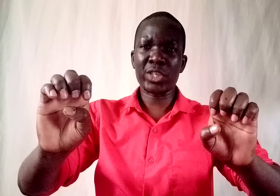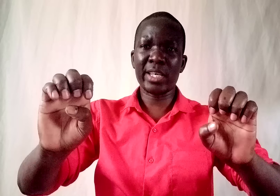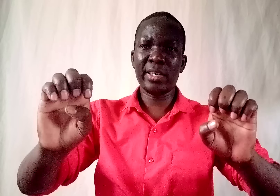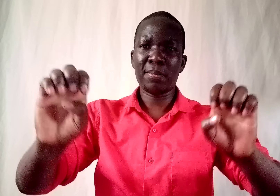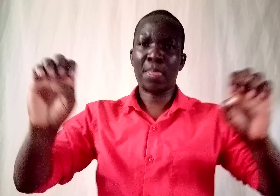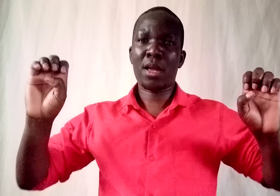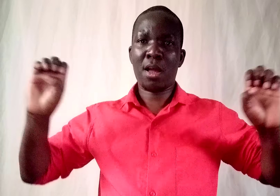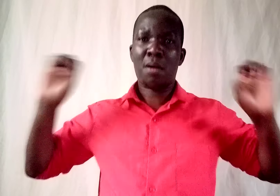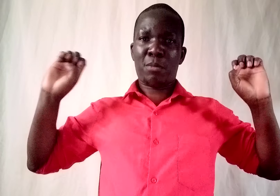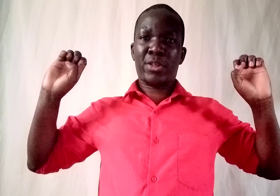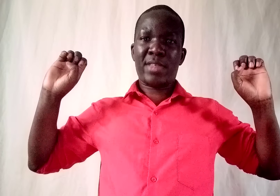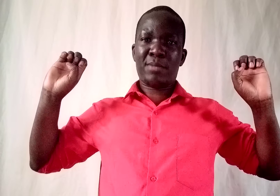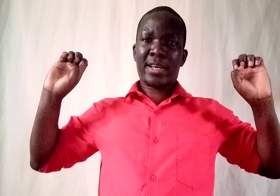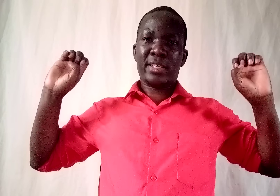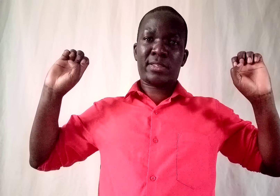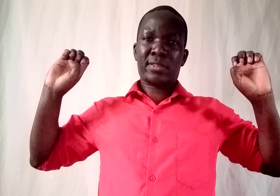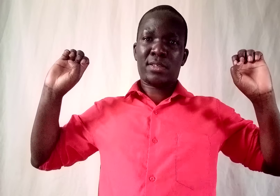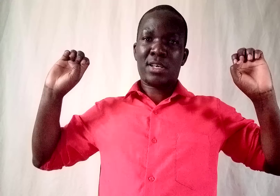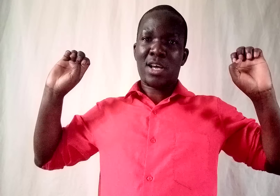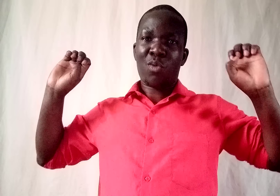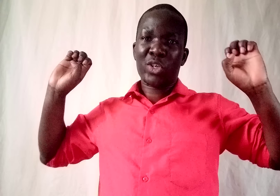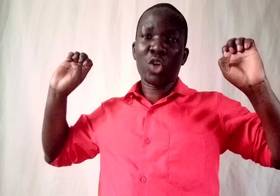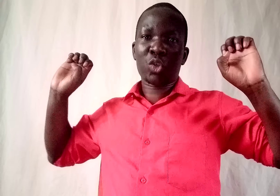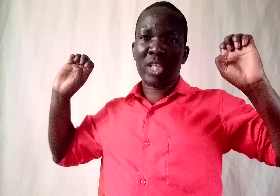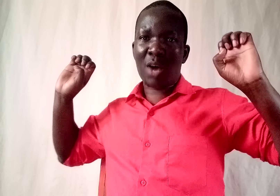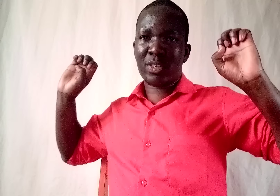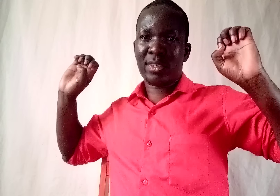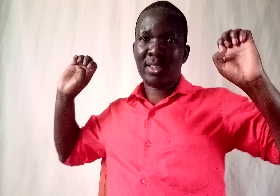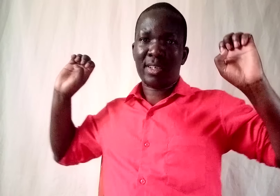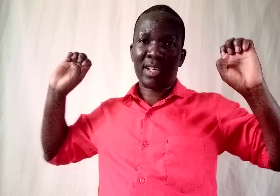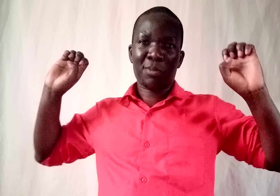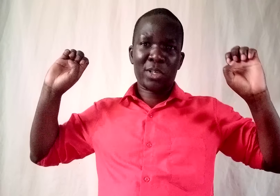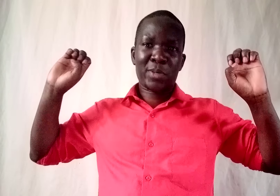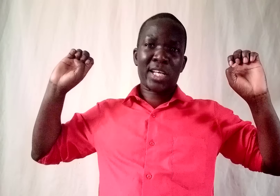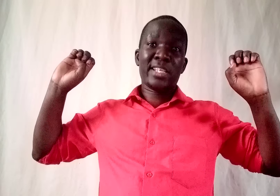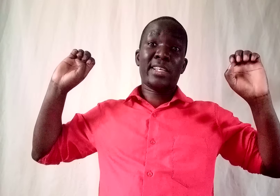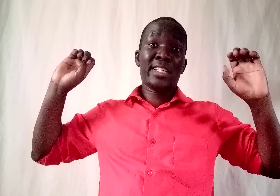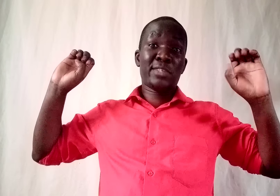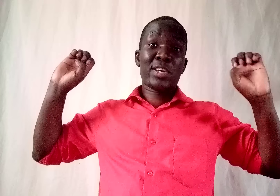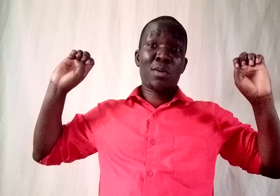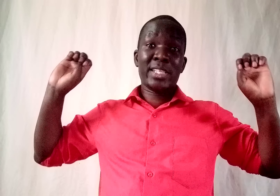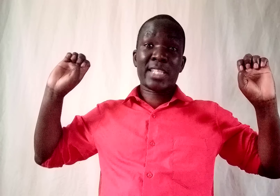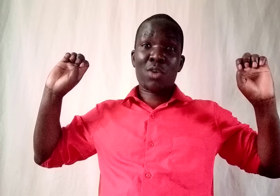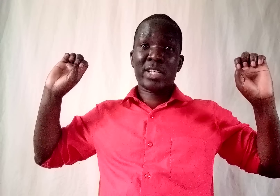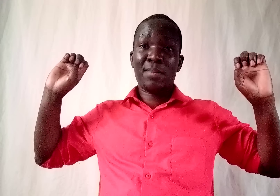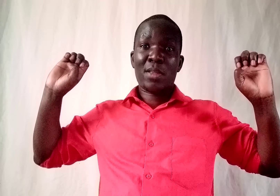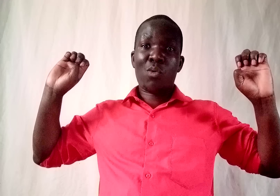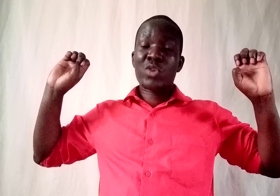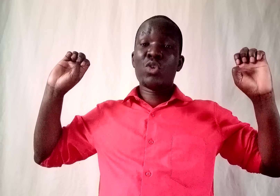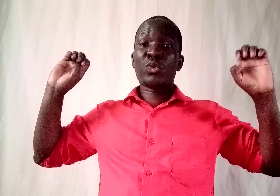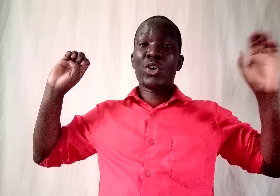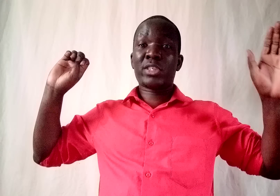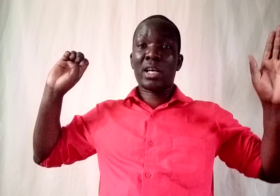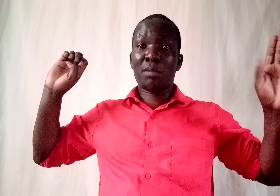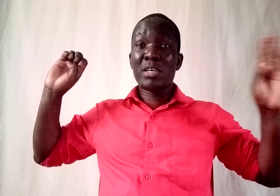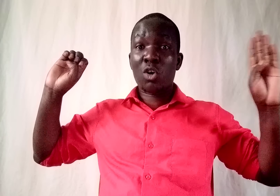E. Both of them like this. When you go to town, especially this is very common in towns, when you go to those big